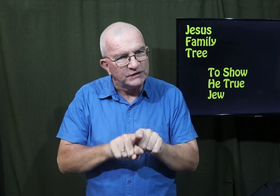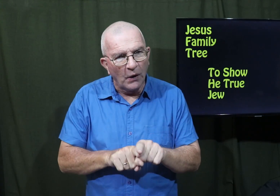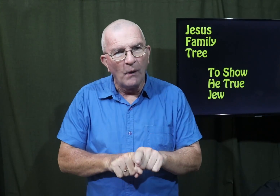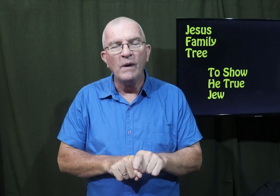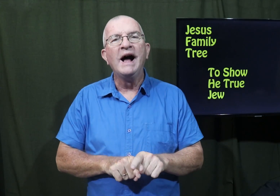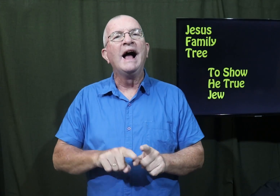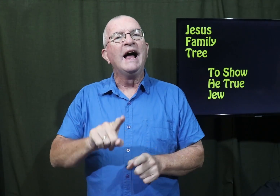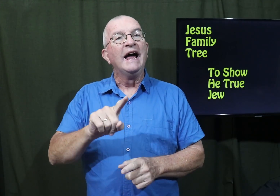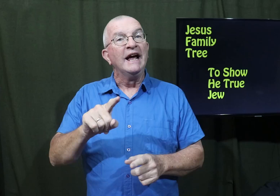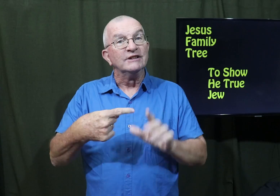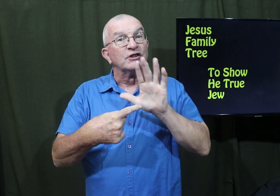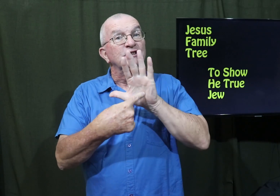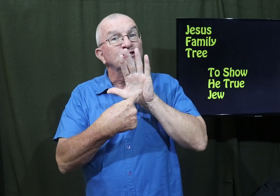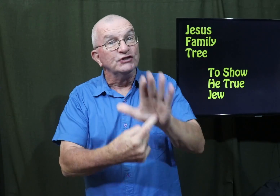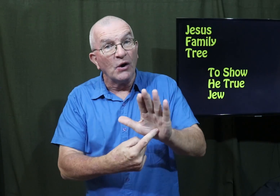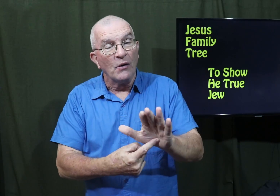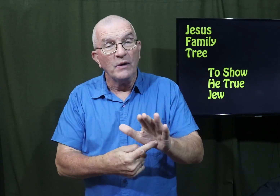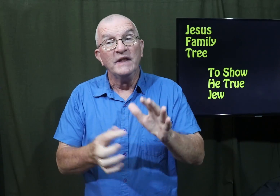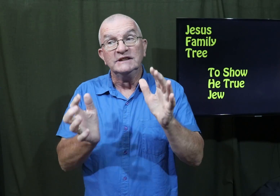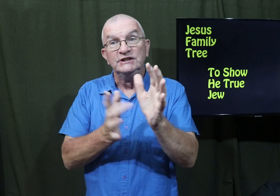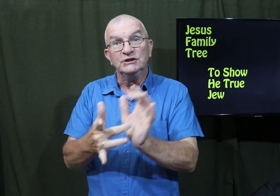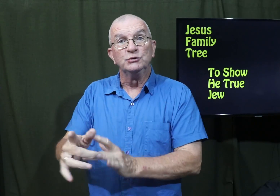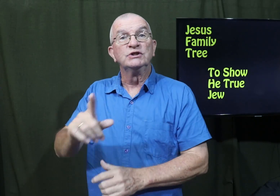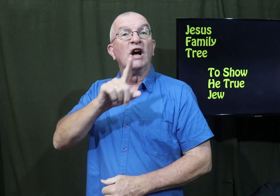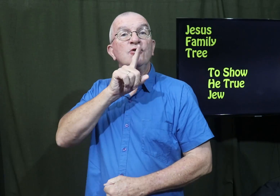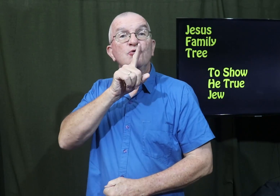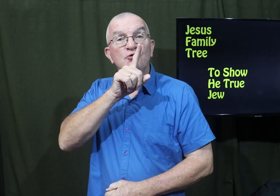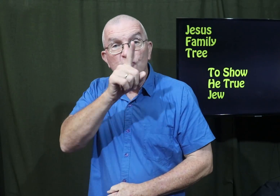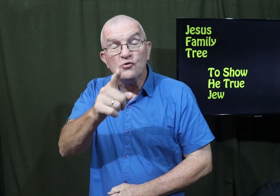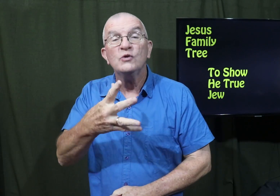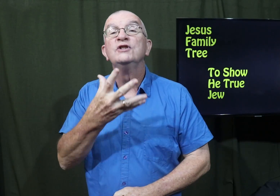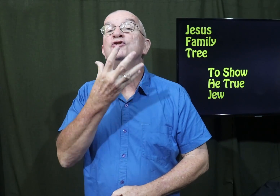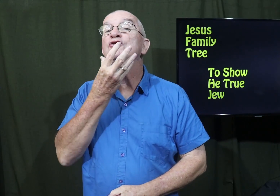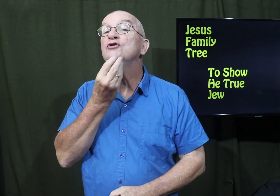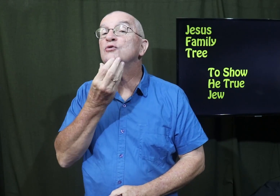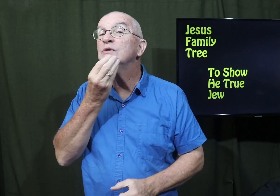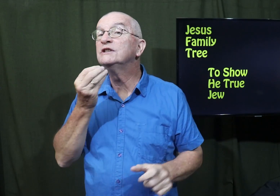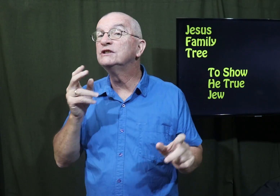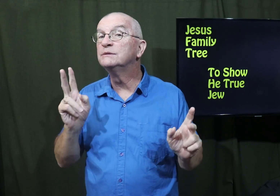also it shows Jesus was a true Jew